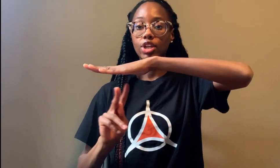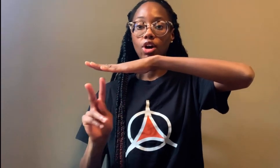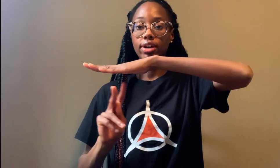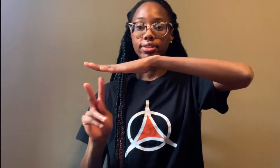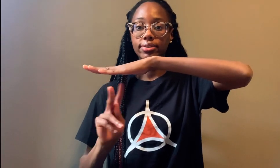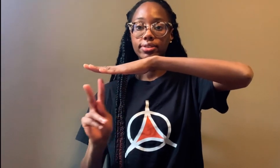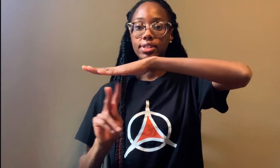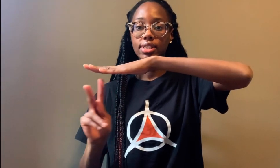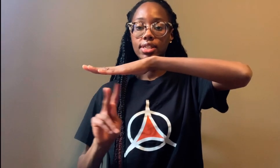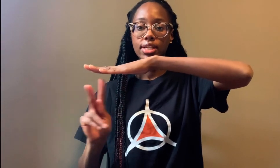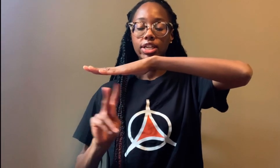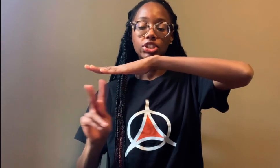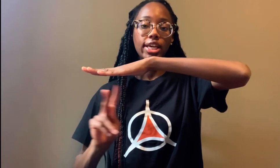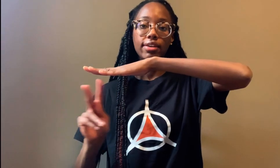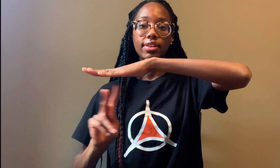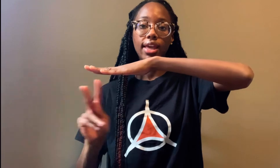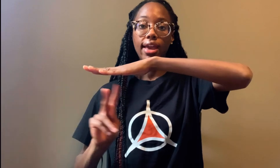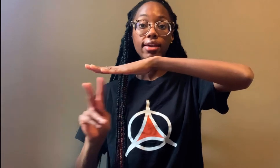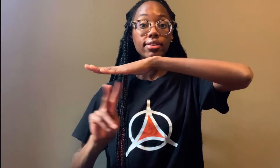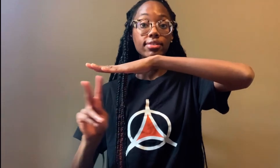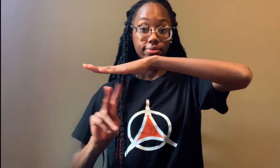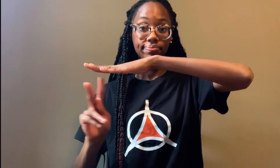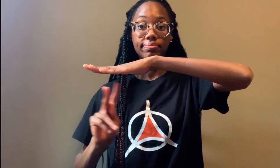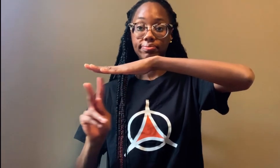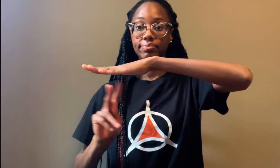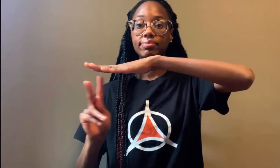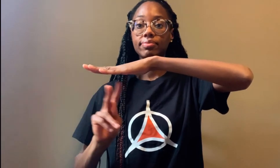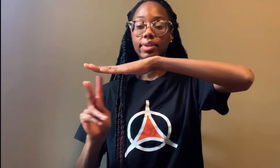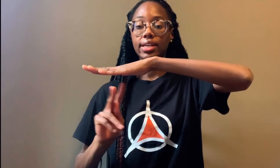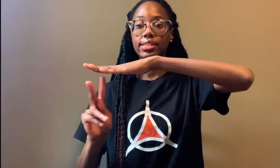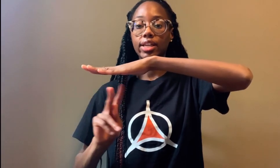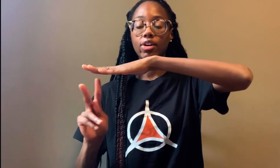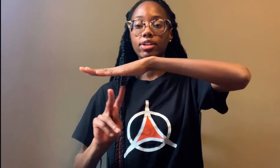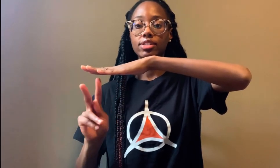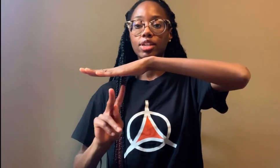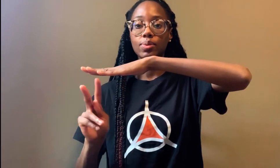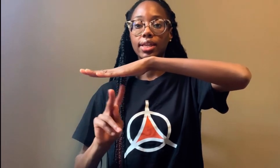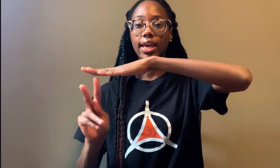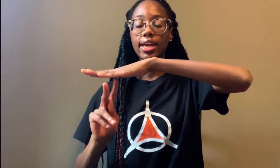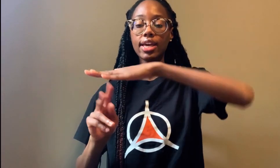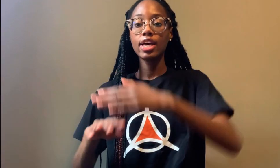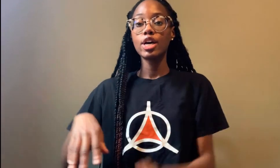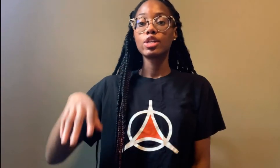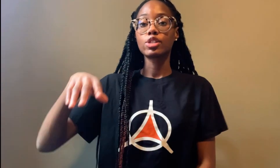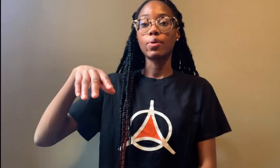kindergarten. A shake of the K, because kindergarten starts with the K. So it's